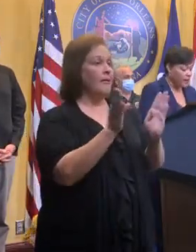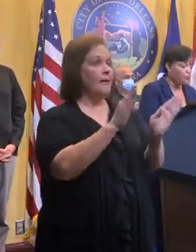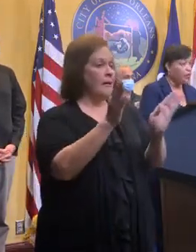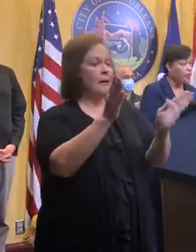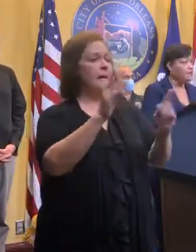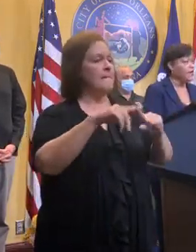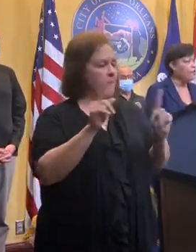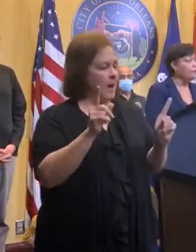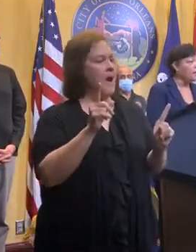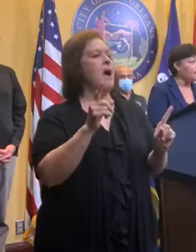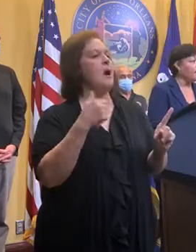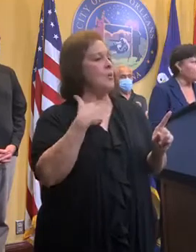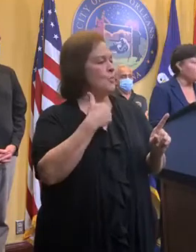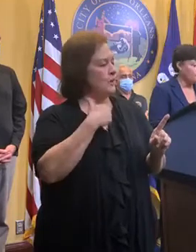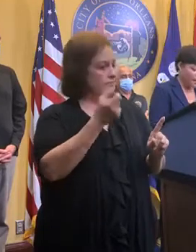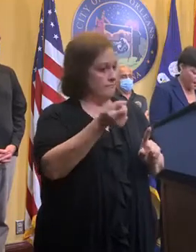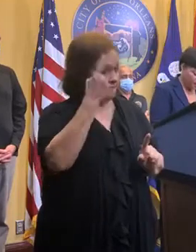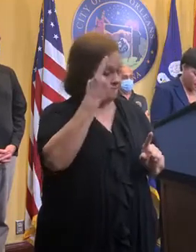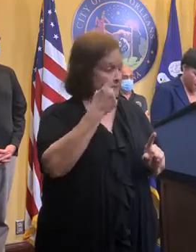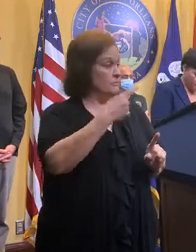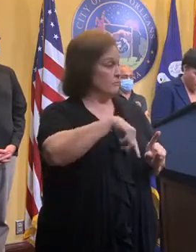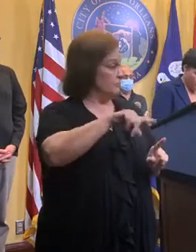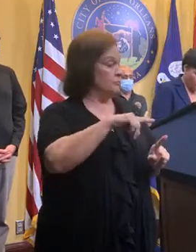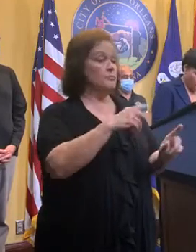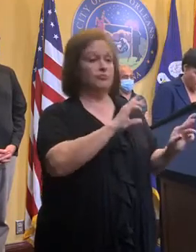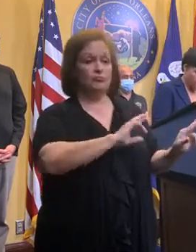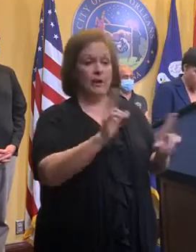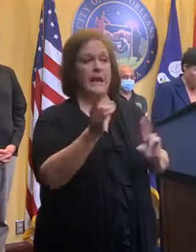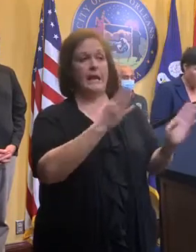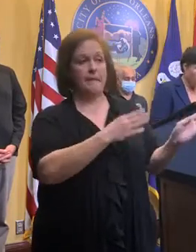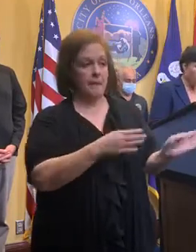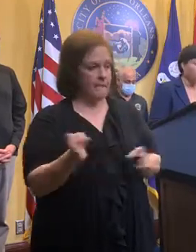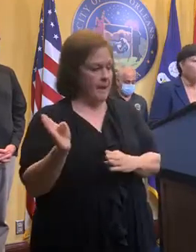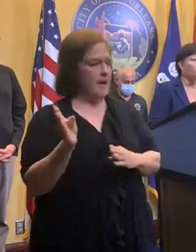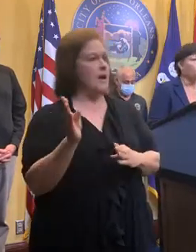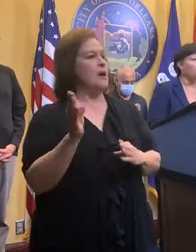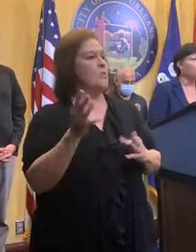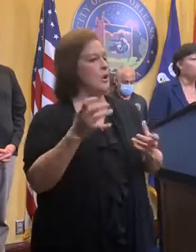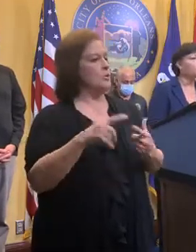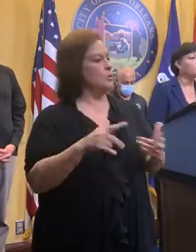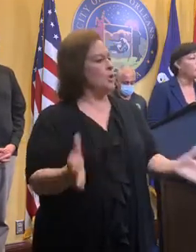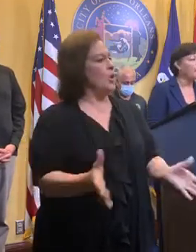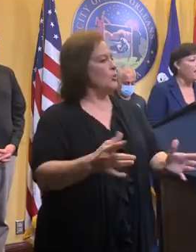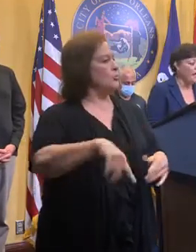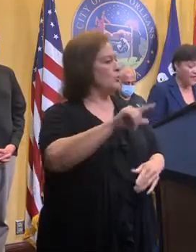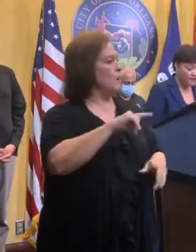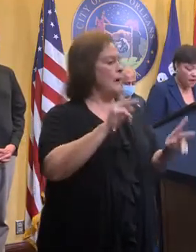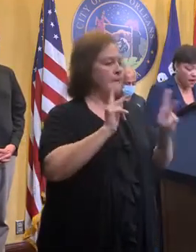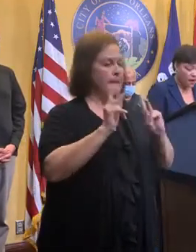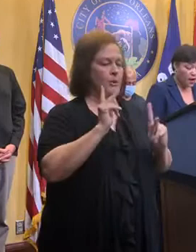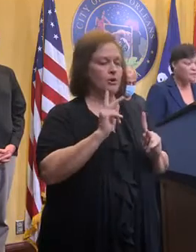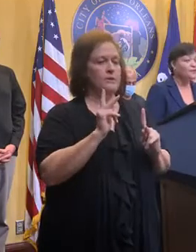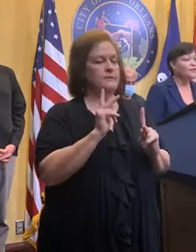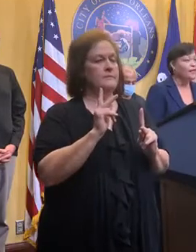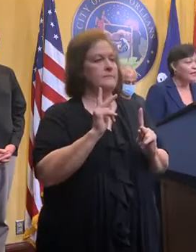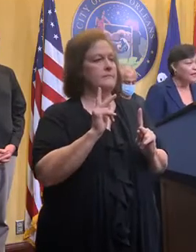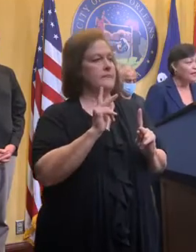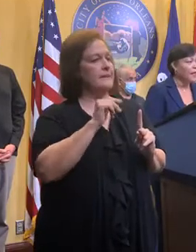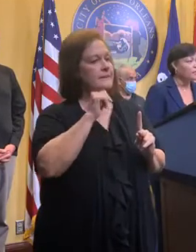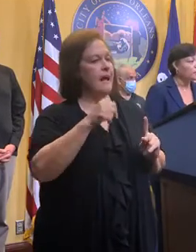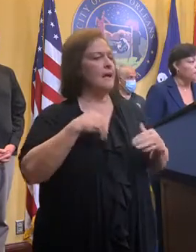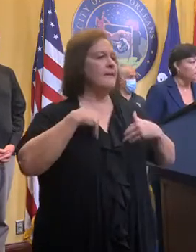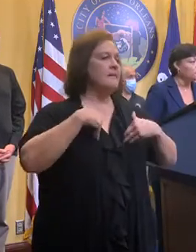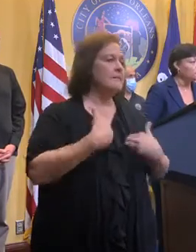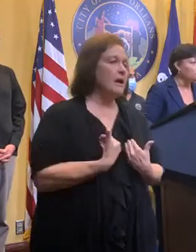but again, we stand ready and prepared, and wanting to, again, encourage our people to not have